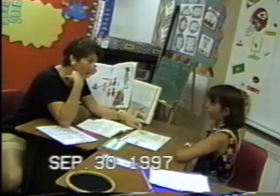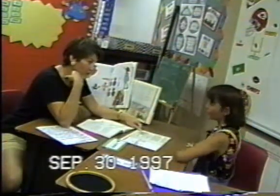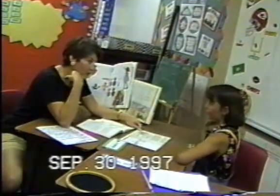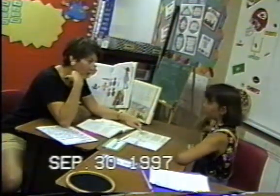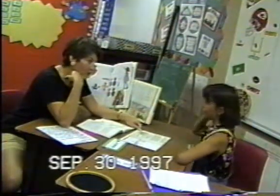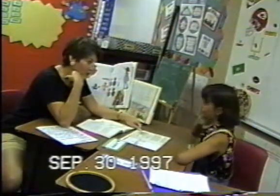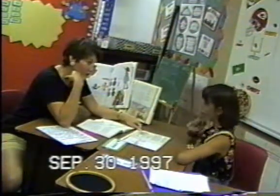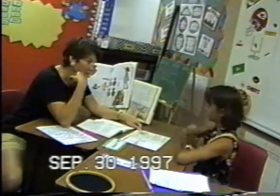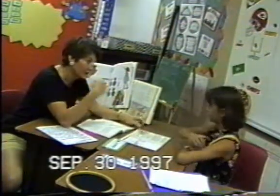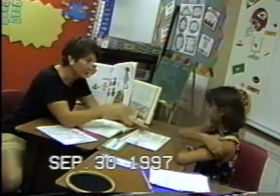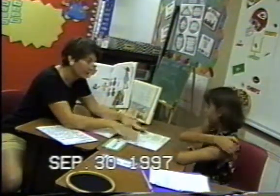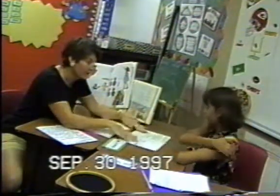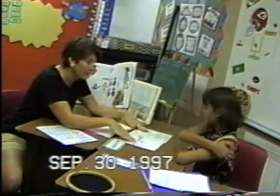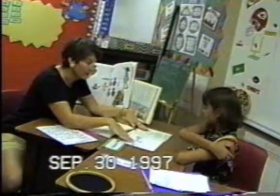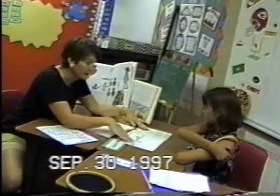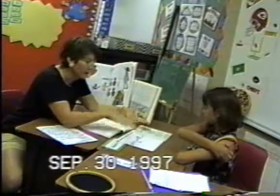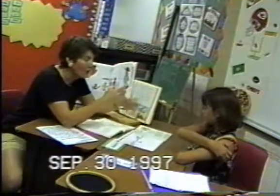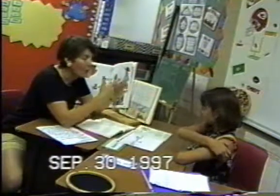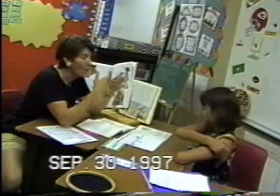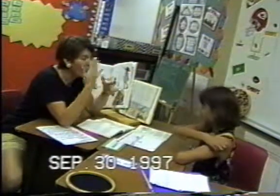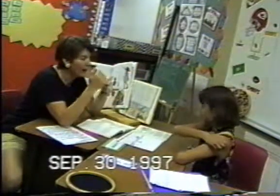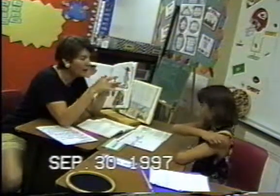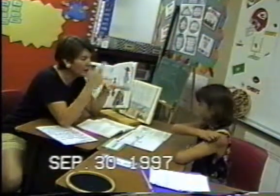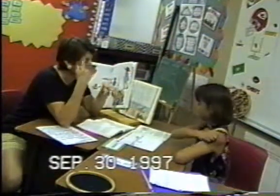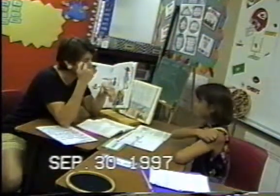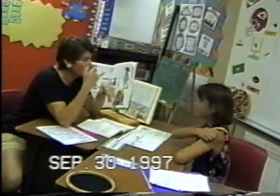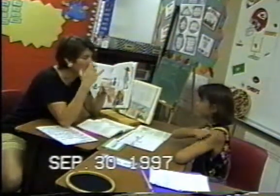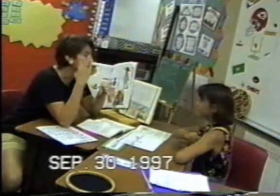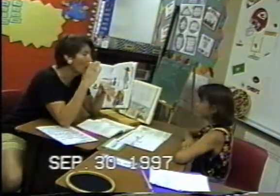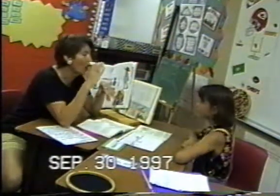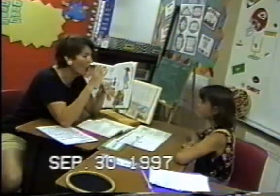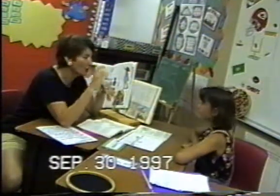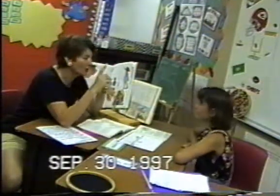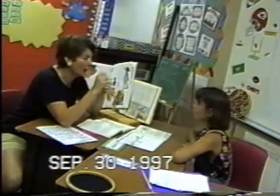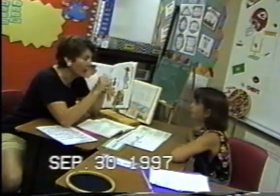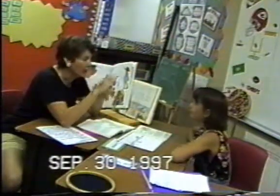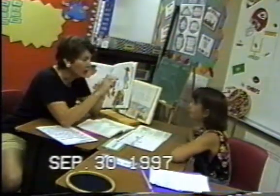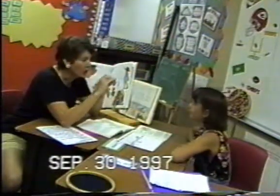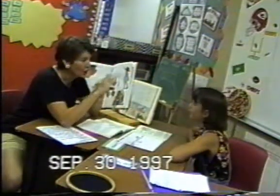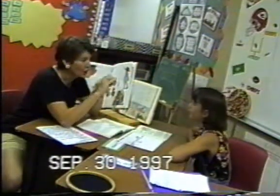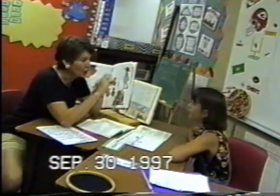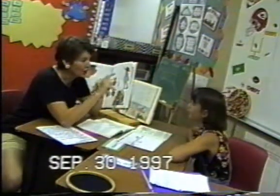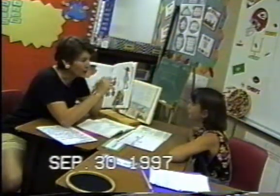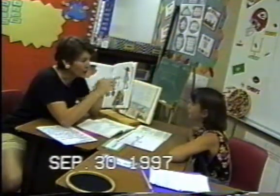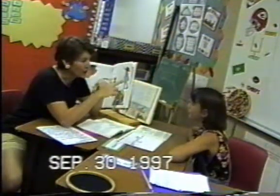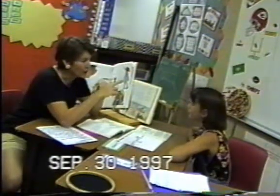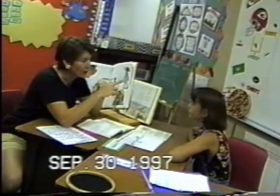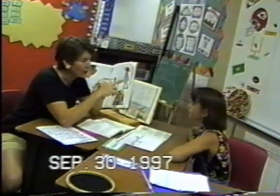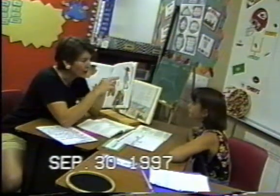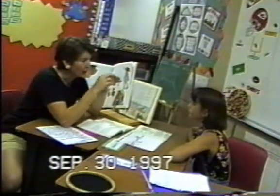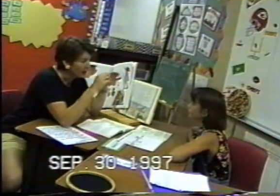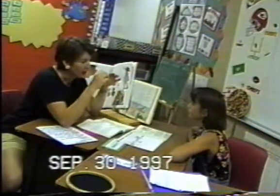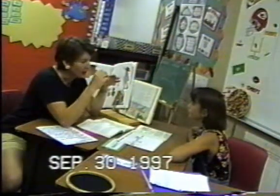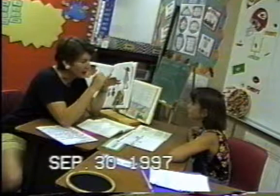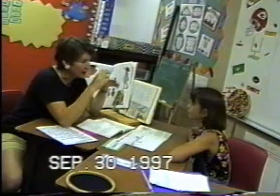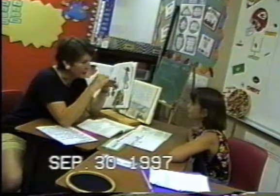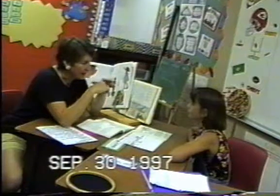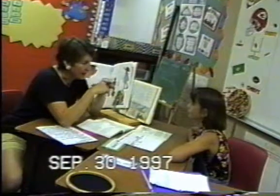My cochlear place. Yeah, why do you think it's called a cochlear